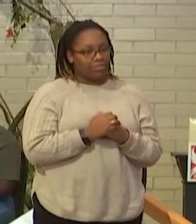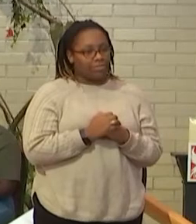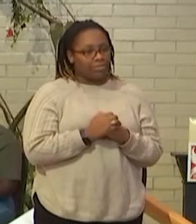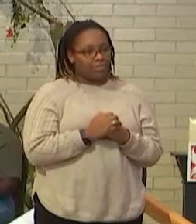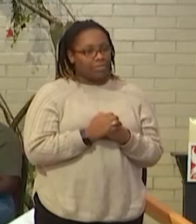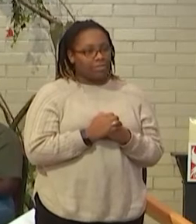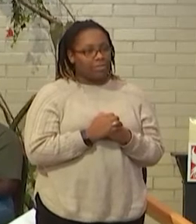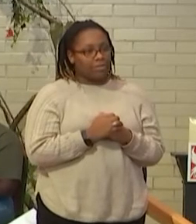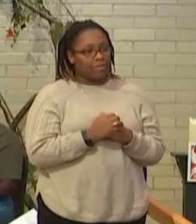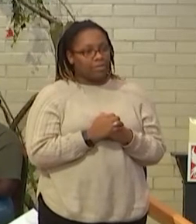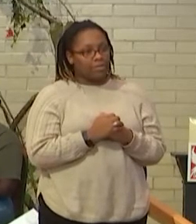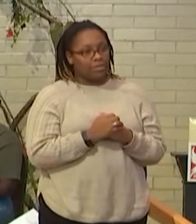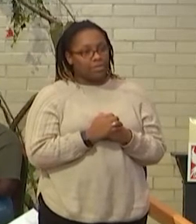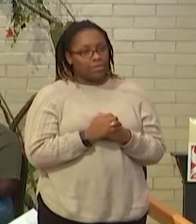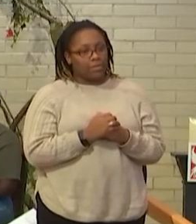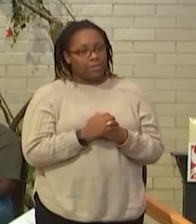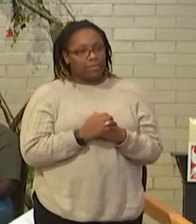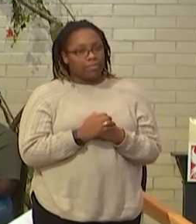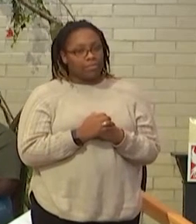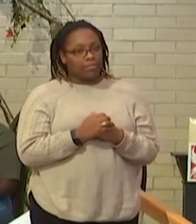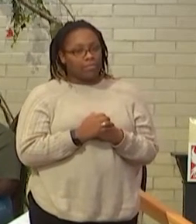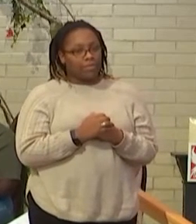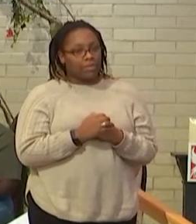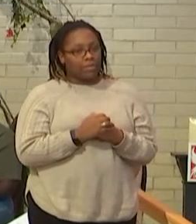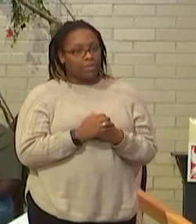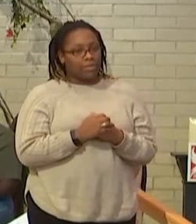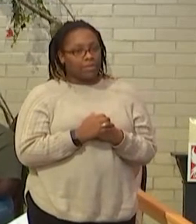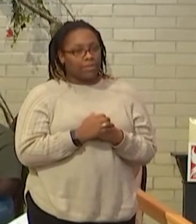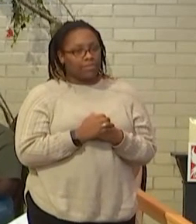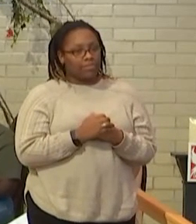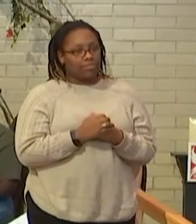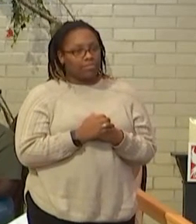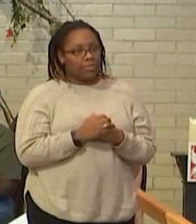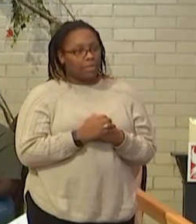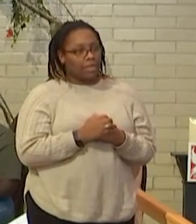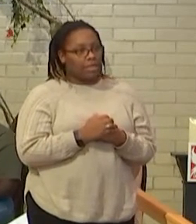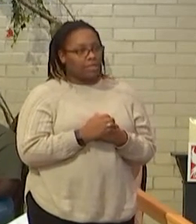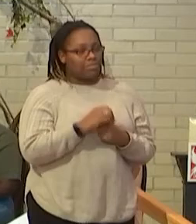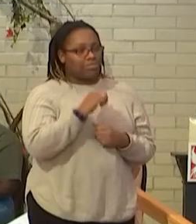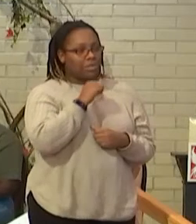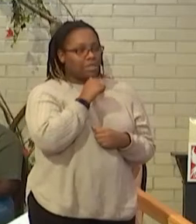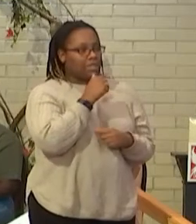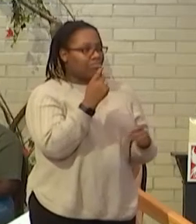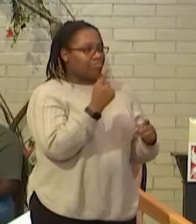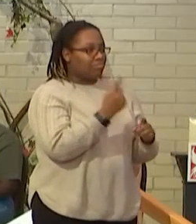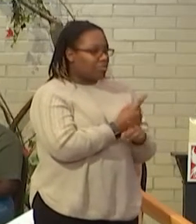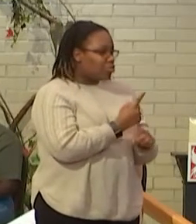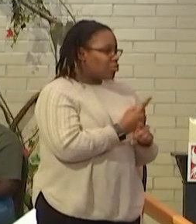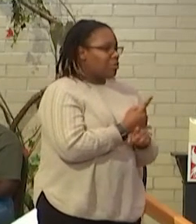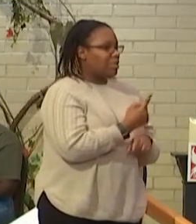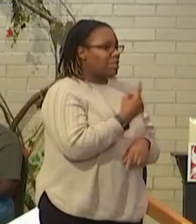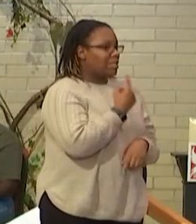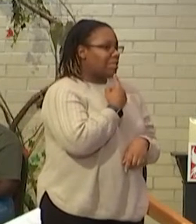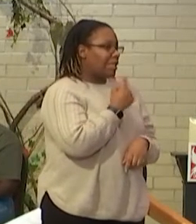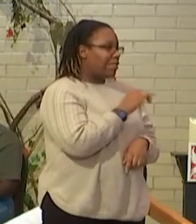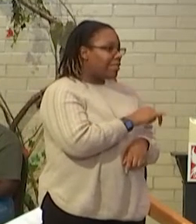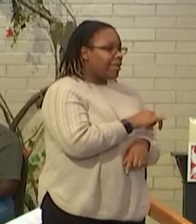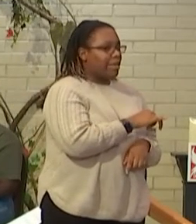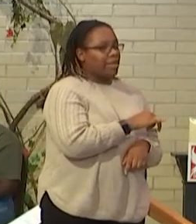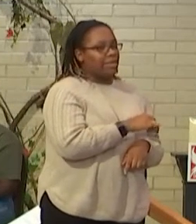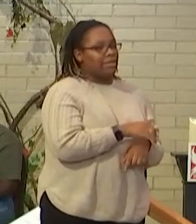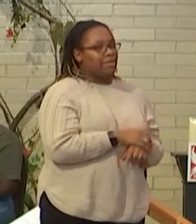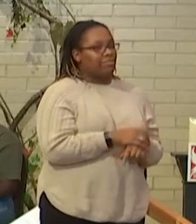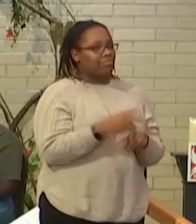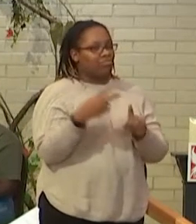assume things about it, but B, that it's never appropriate to say, I wish I had your problem, because that is not a very